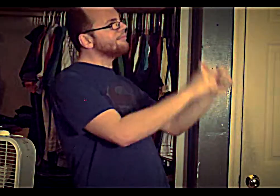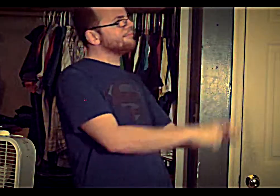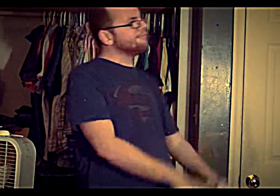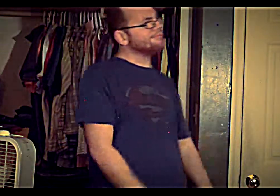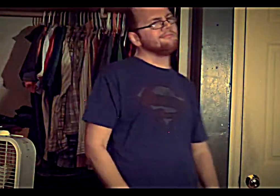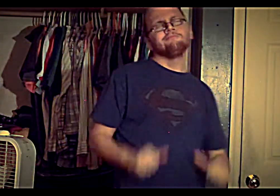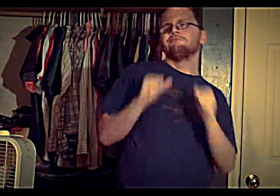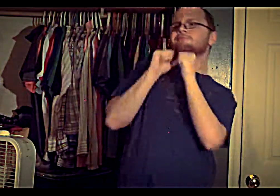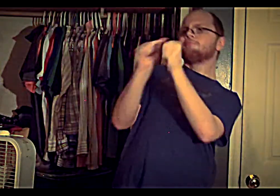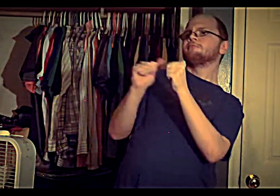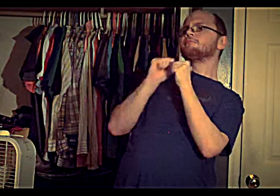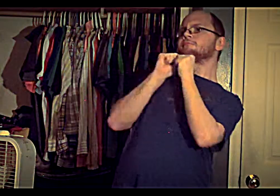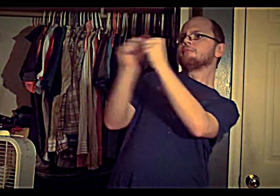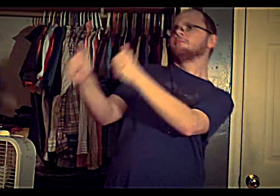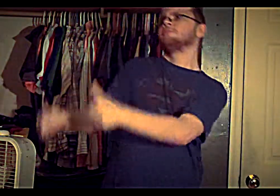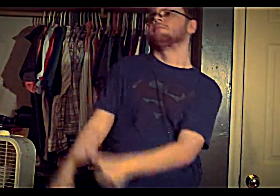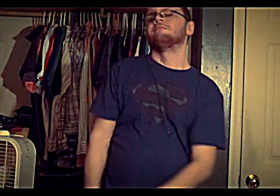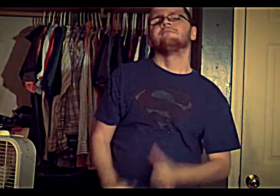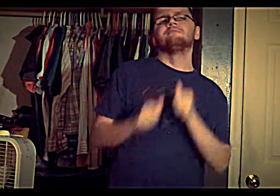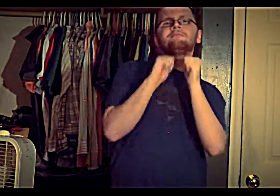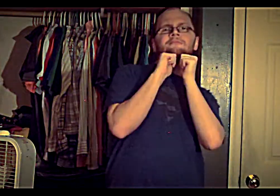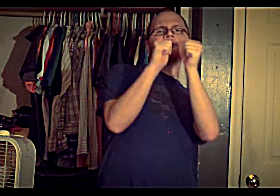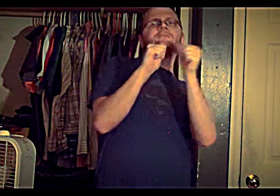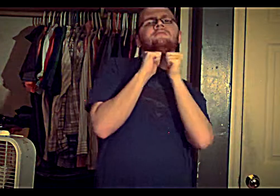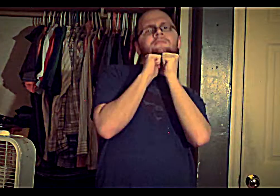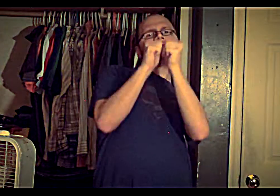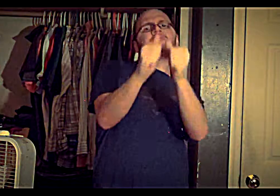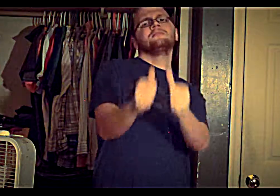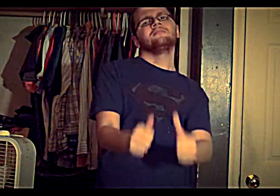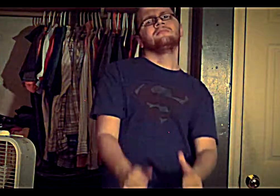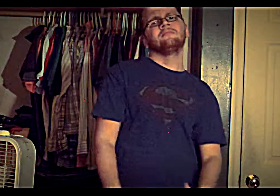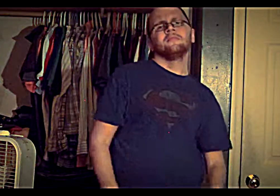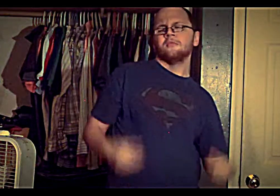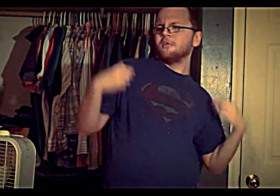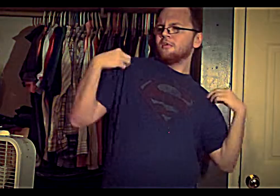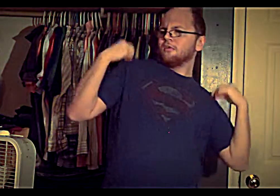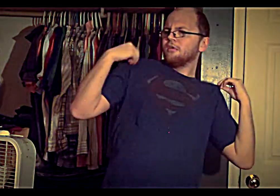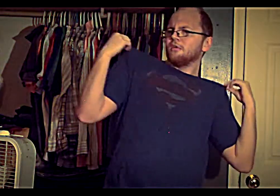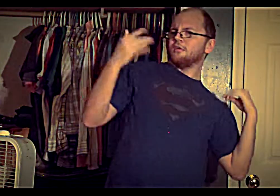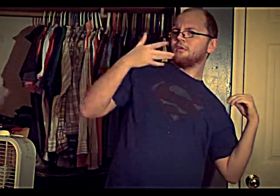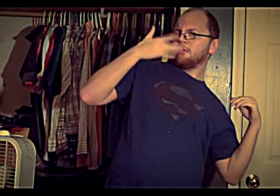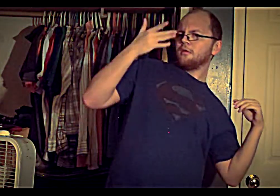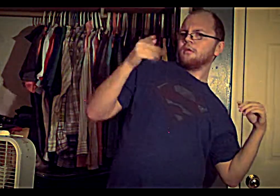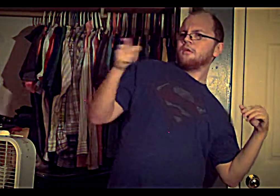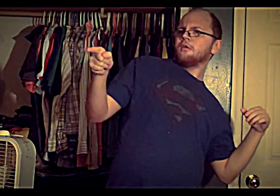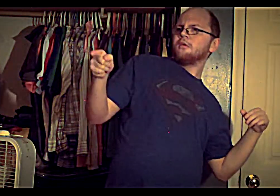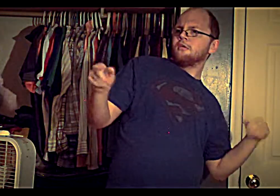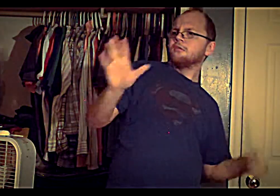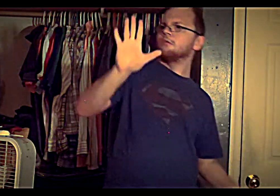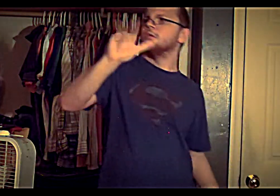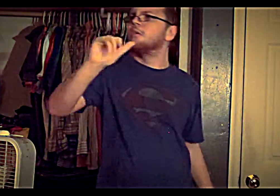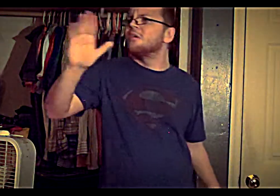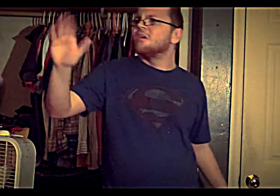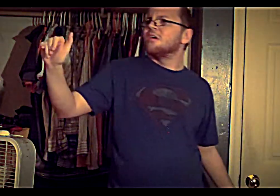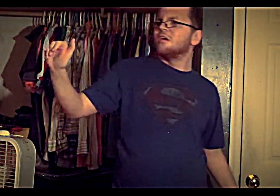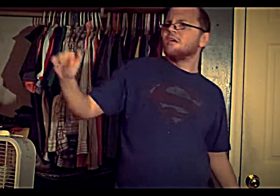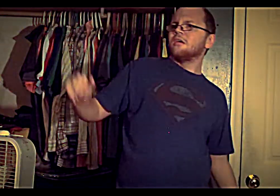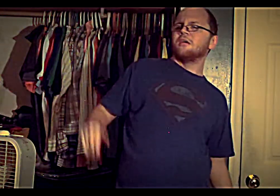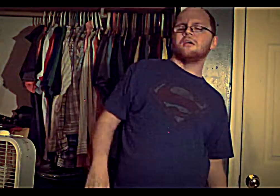na-na, na-na, na-na. Put a smell in on your collar, so goodbye, bye,